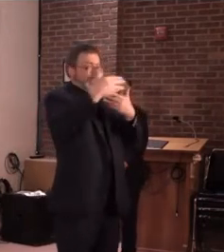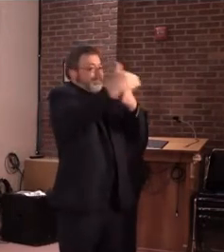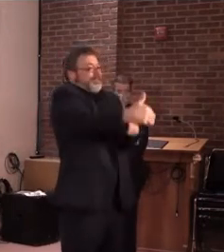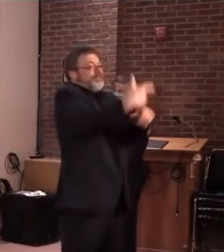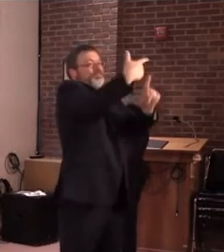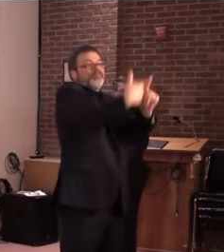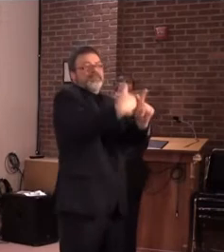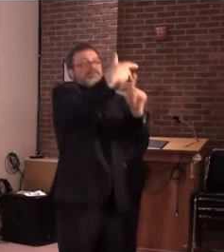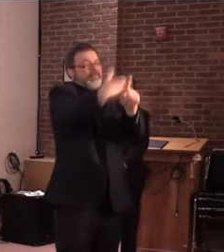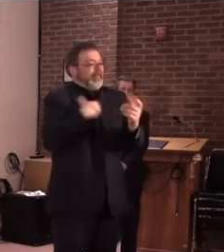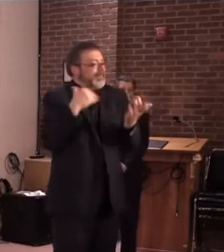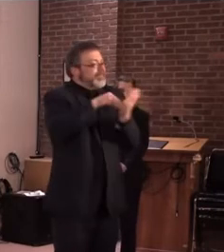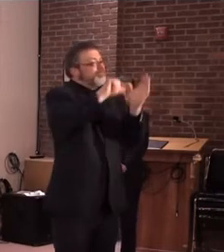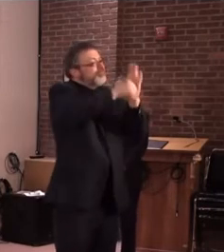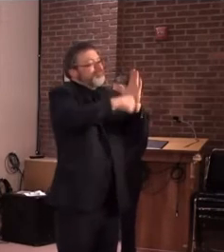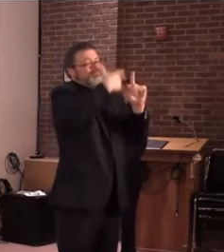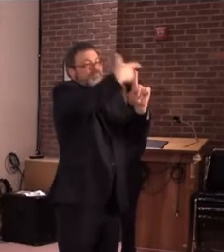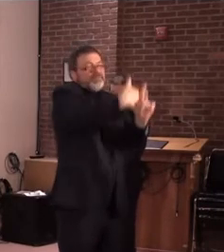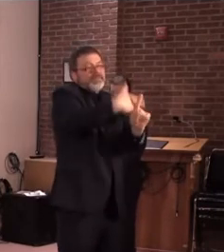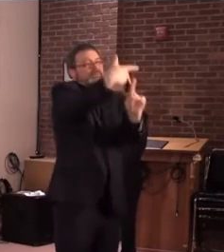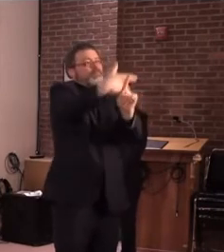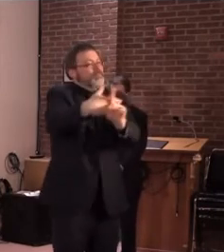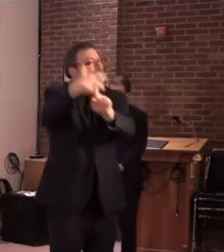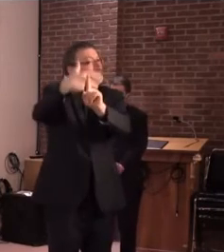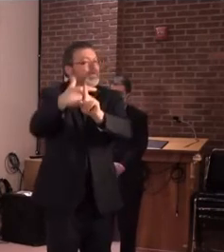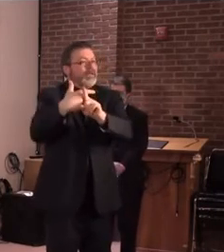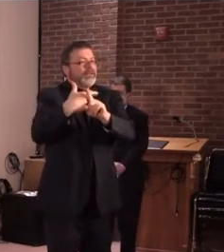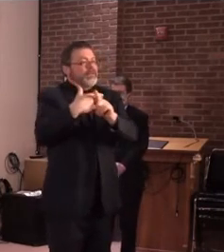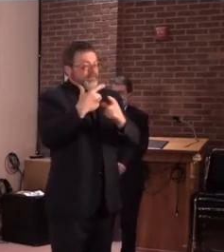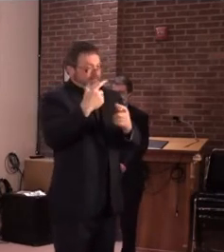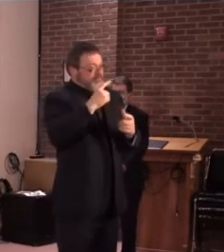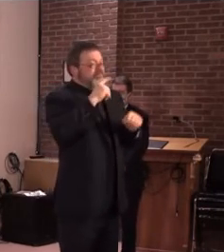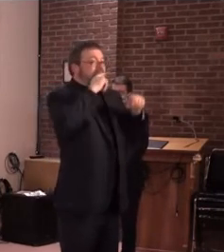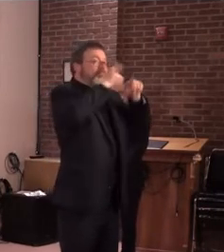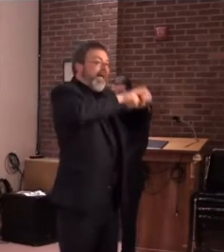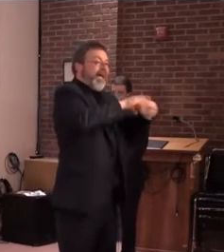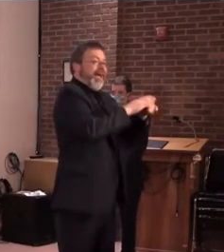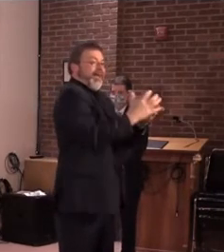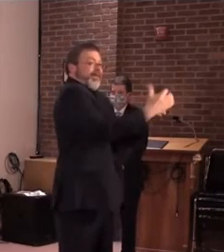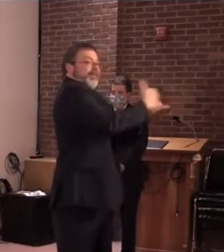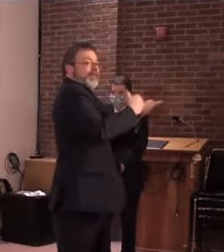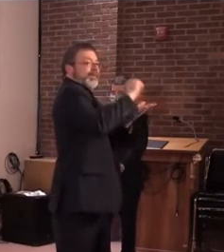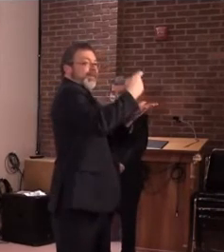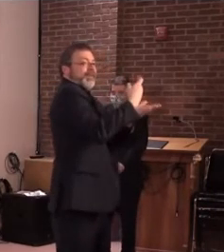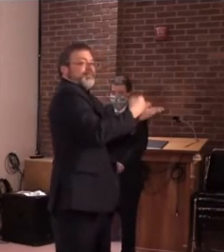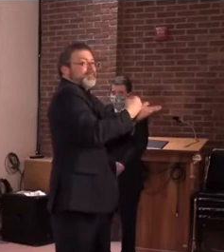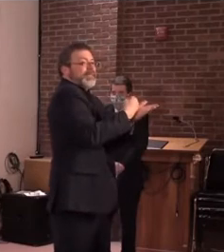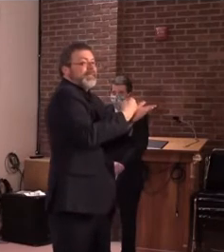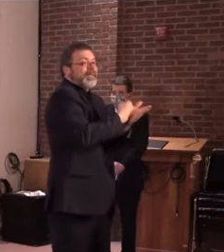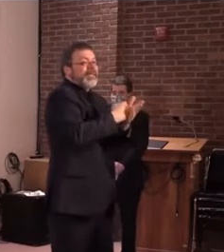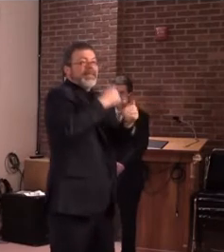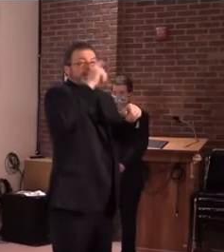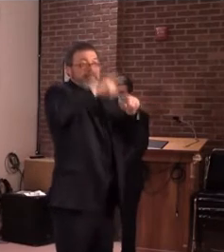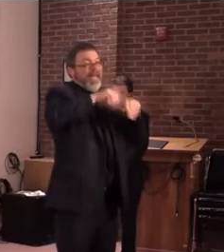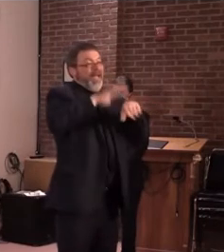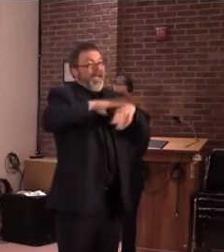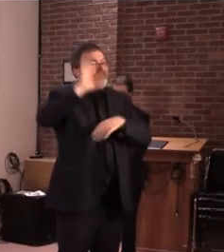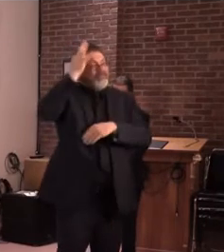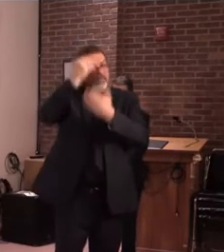perspective for the full fiscal year 21 and beyond. Avery, are you asking about in the next 3 months?